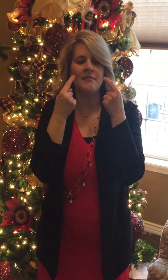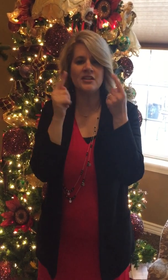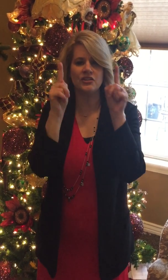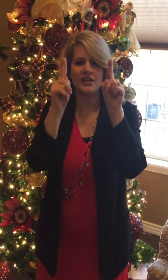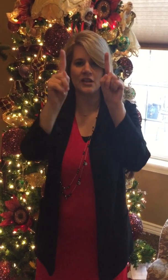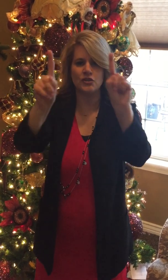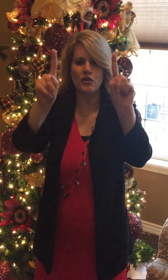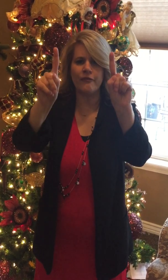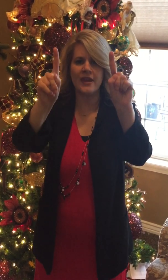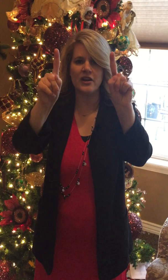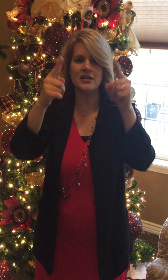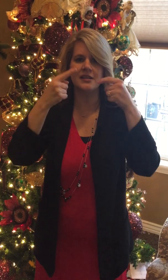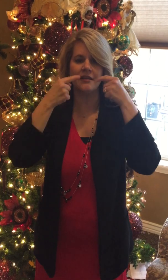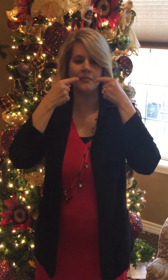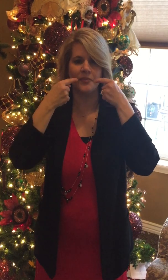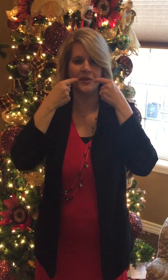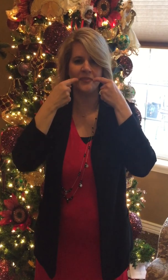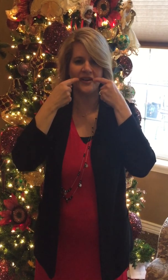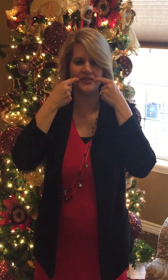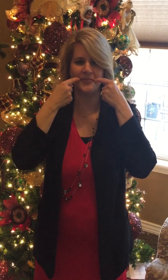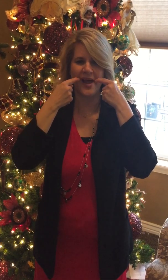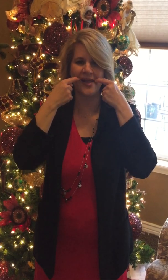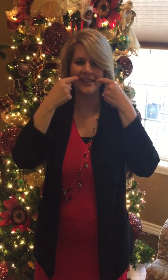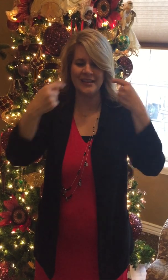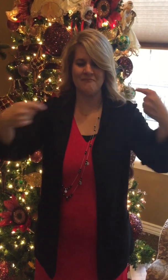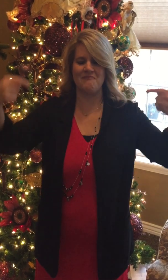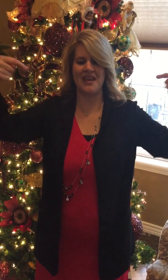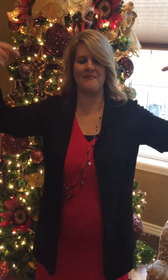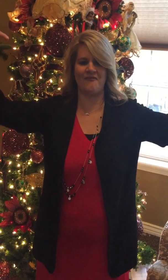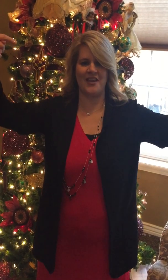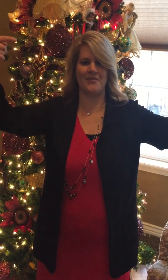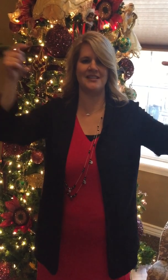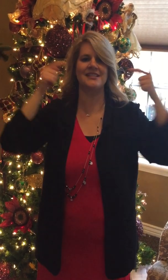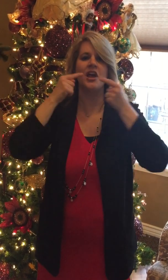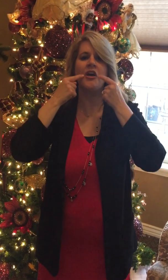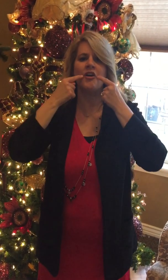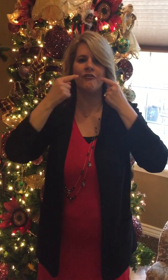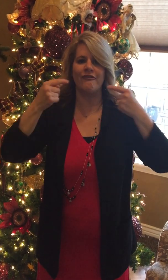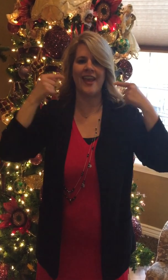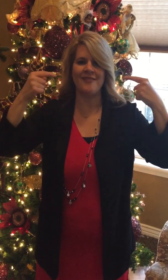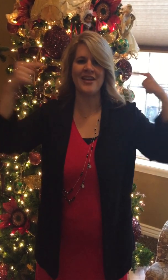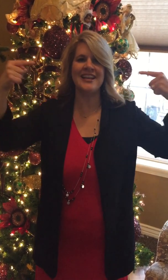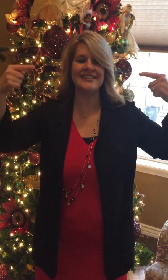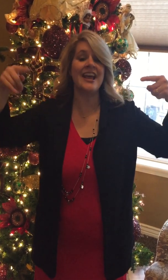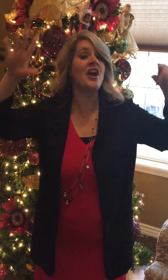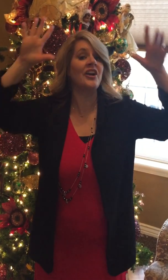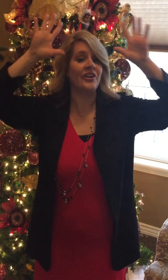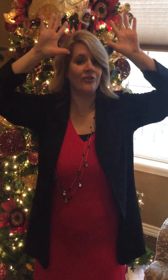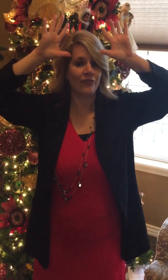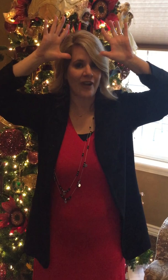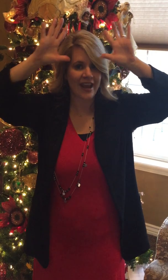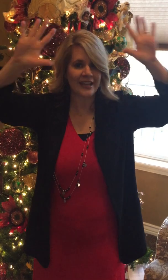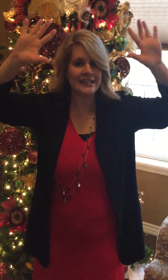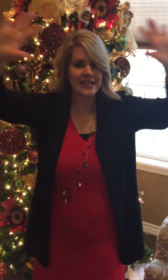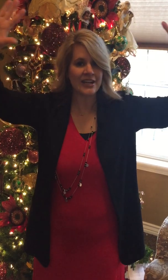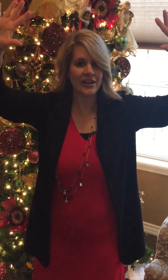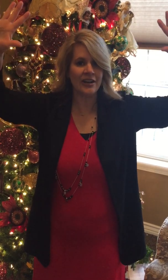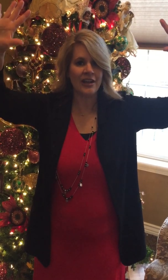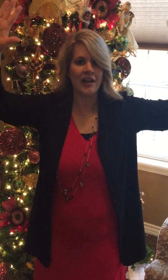famous, you take two fingers, put them by your smile, make them famous. Famous reindeer